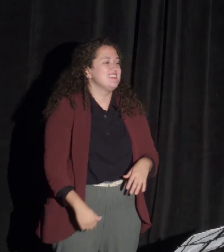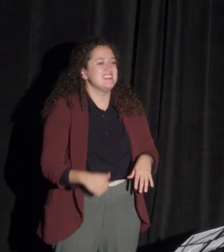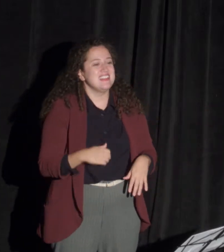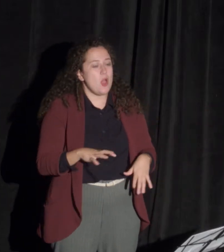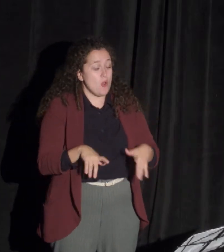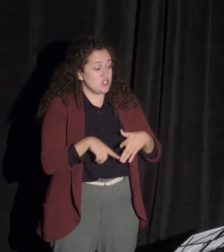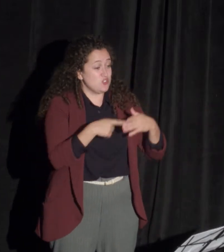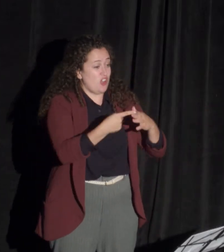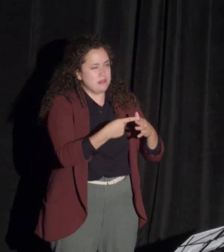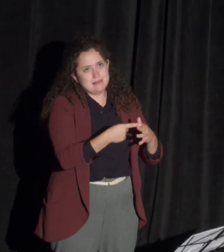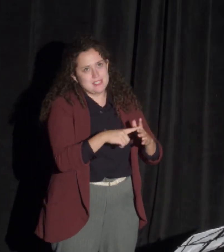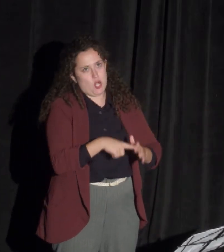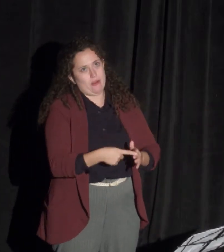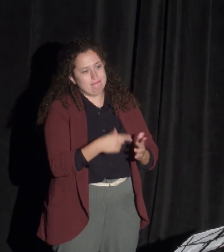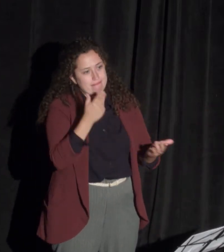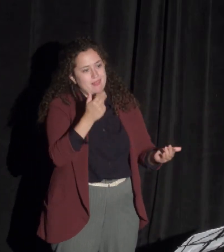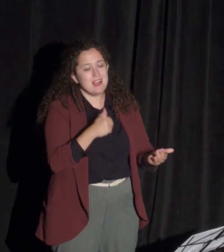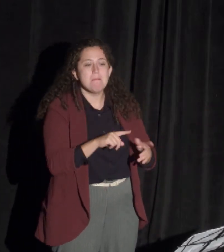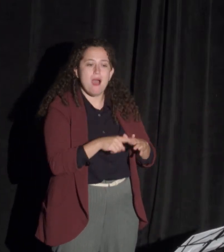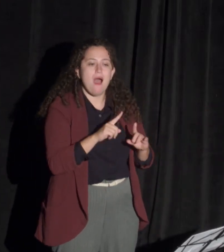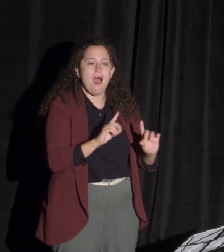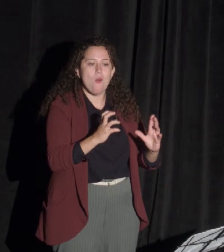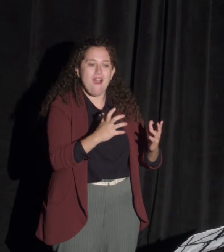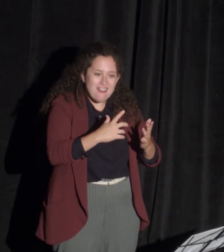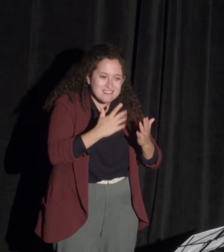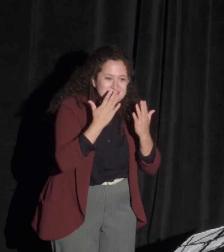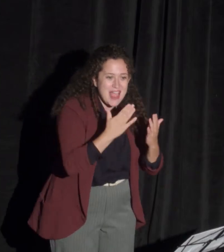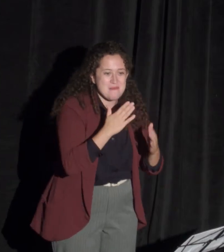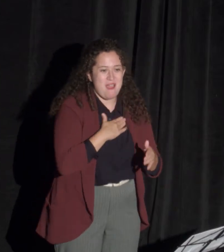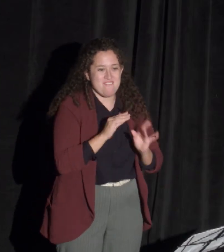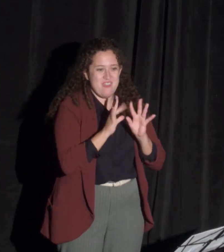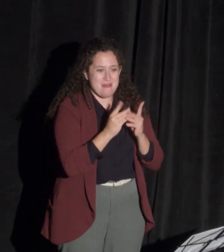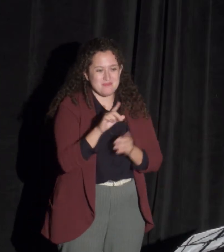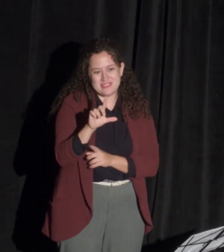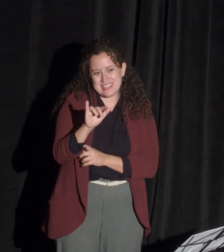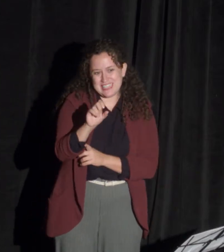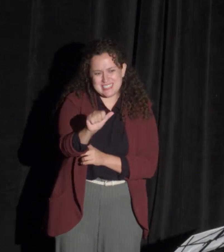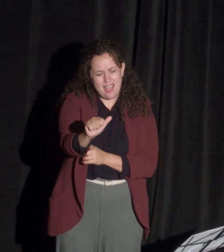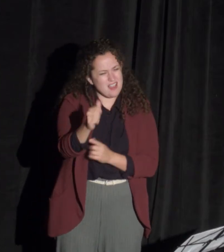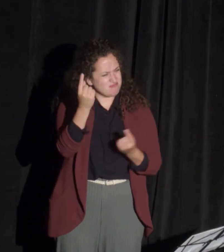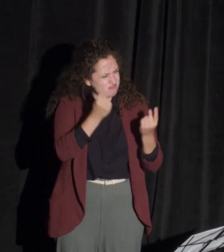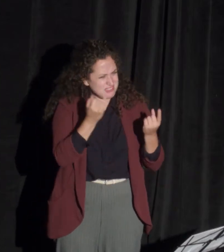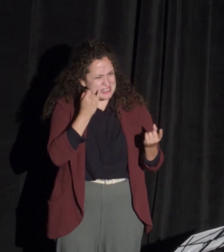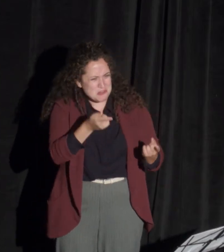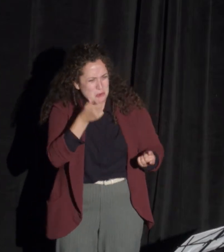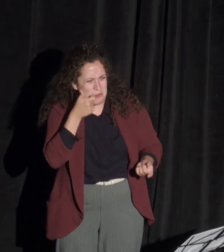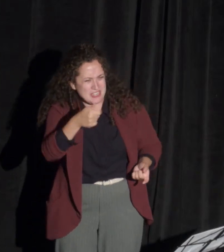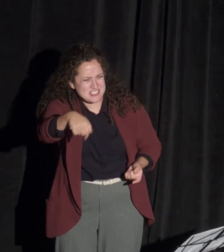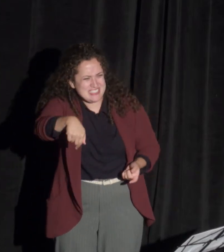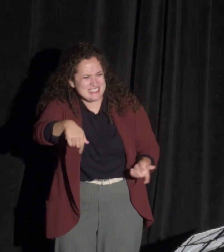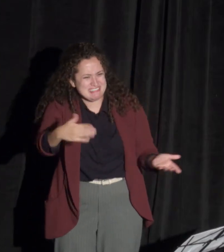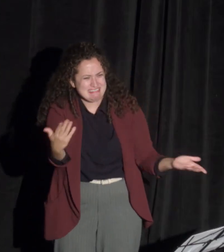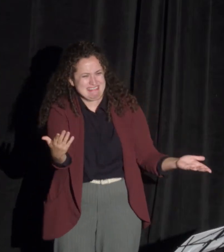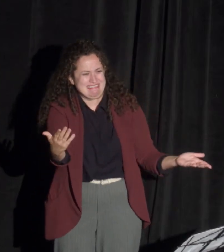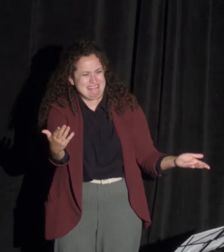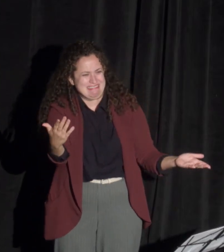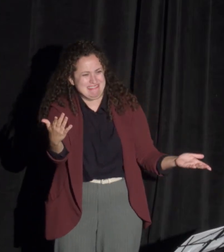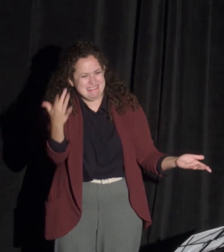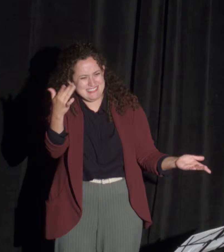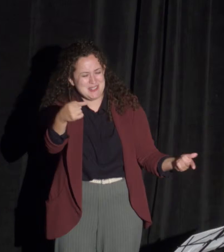start off by thanking my family. So Lisa, I wonder if you're watching this, because you've had to put up with